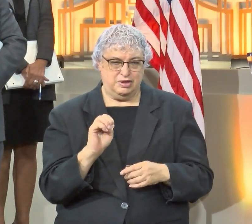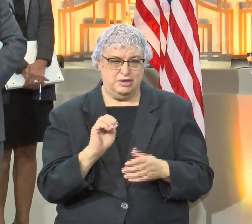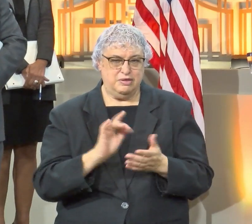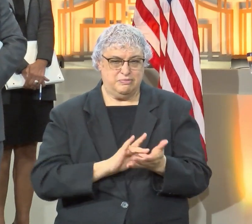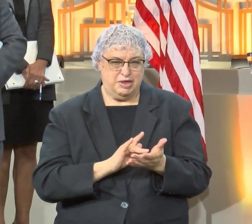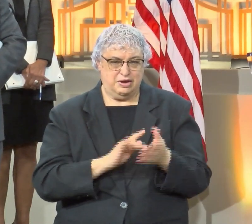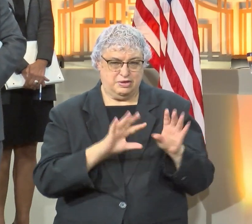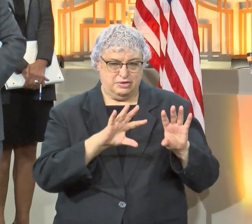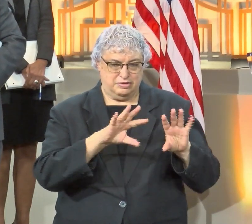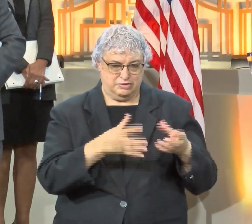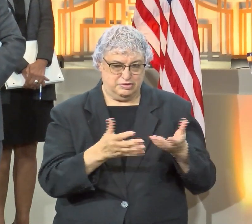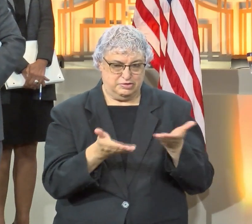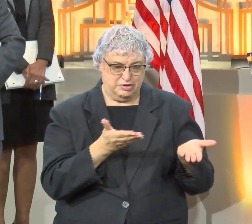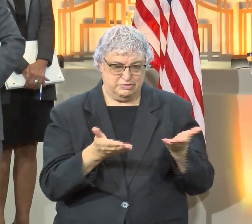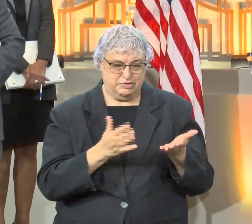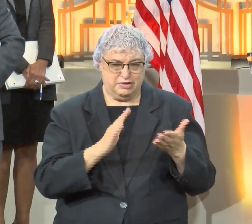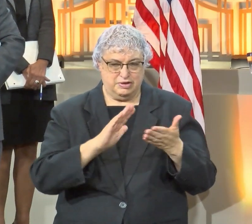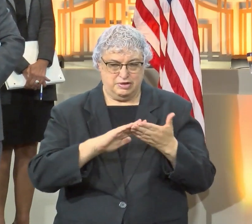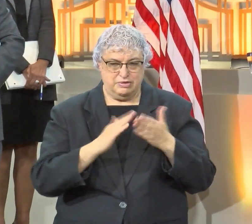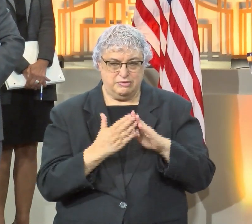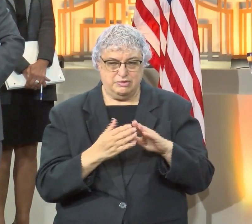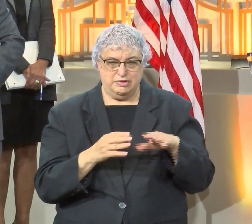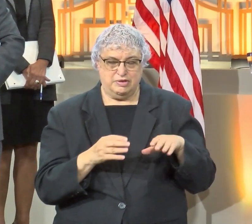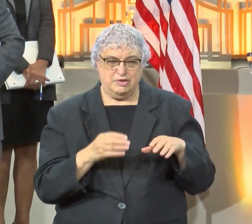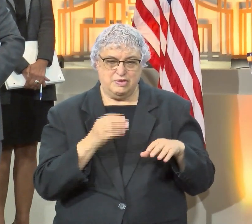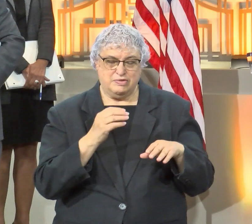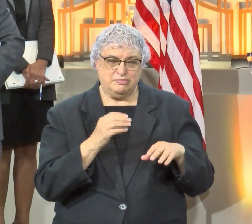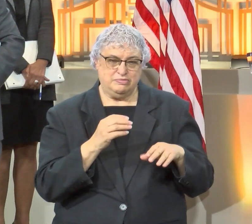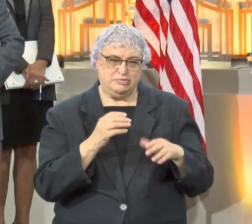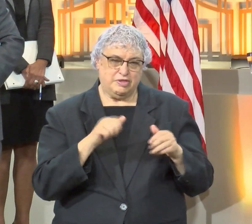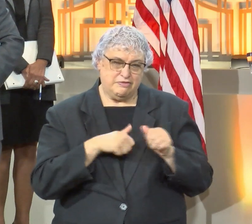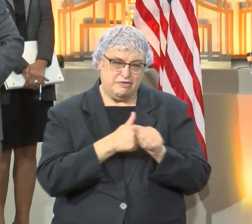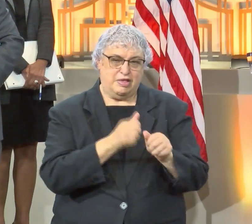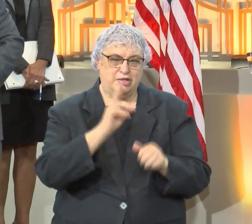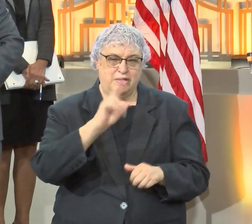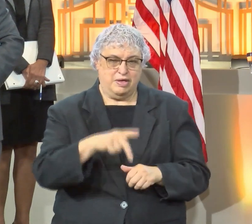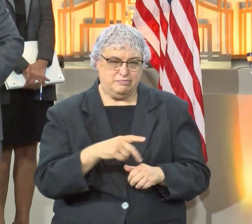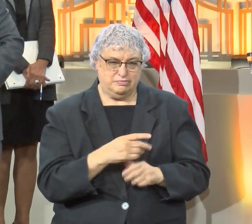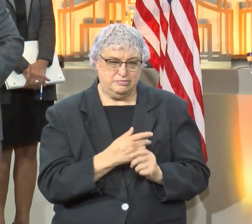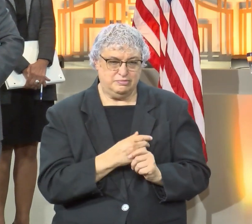services with community providers, follow-up care on